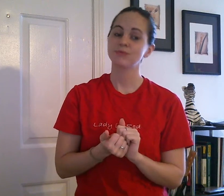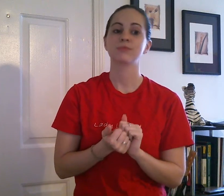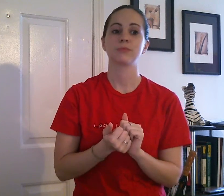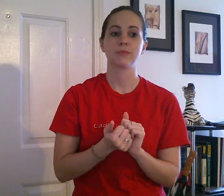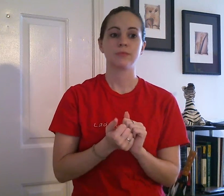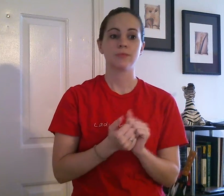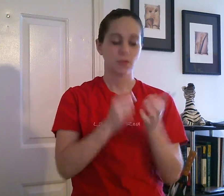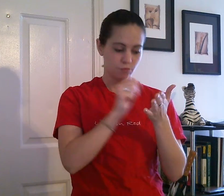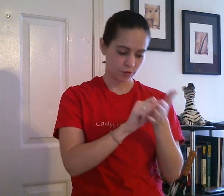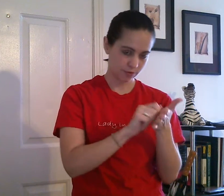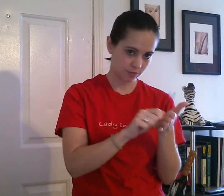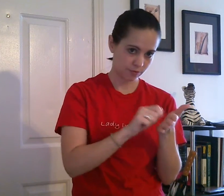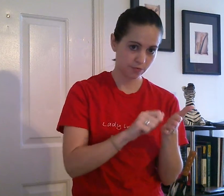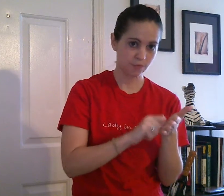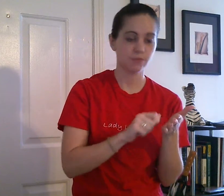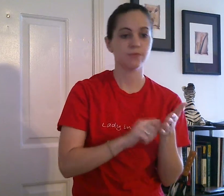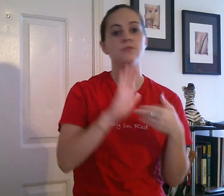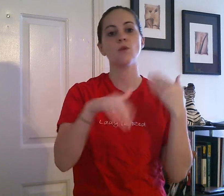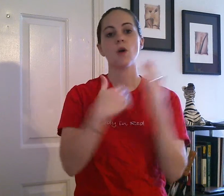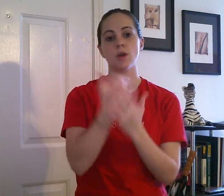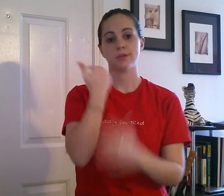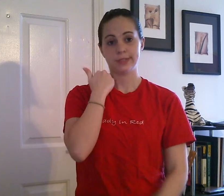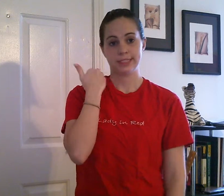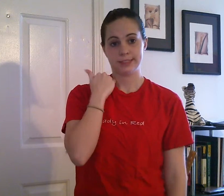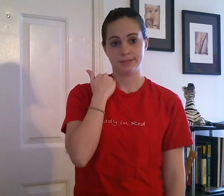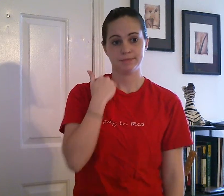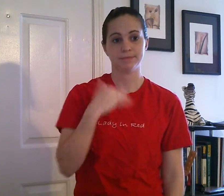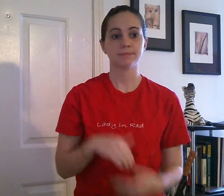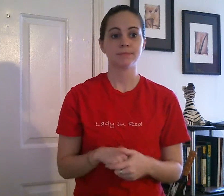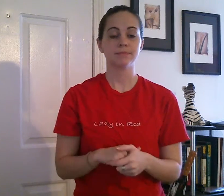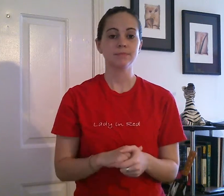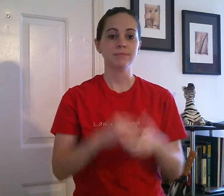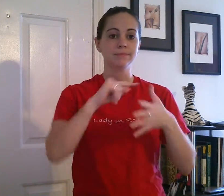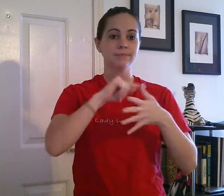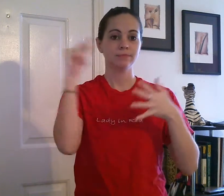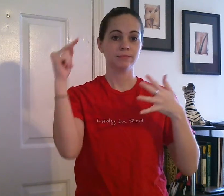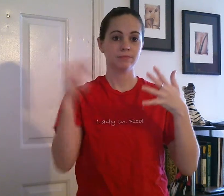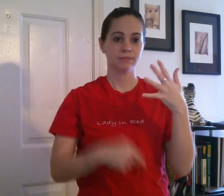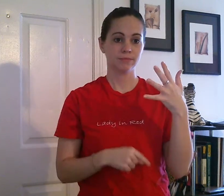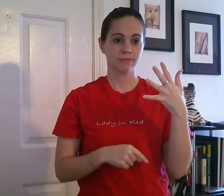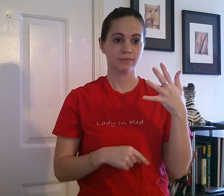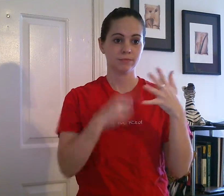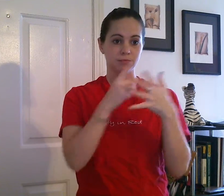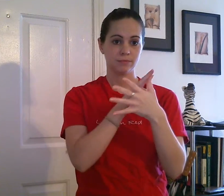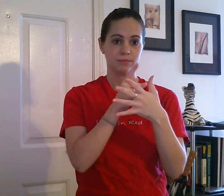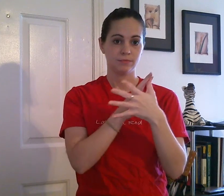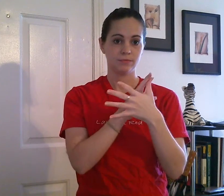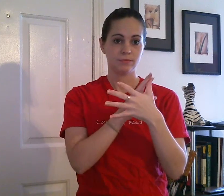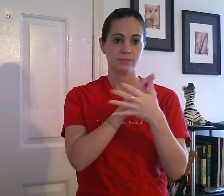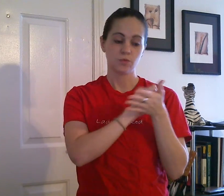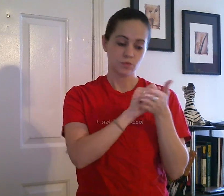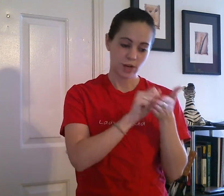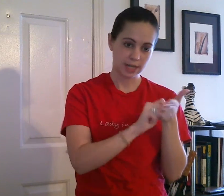risks. There are 5 steps to completing a risk assessment. Document the activity. Assemble